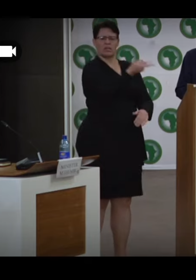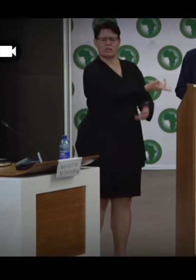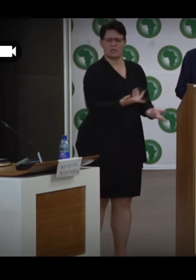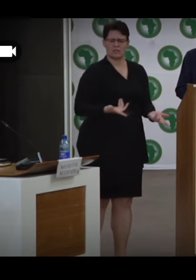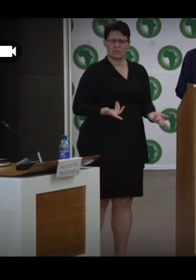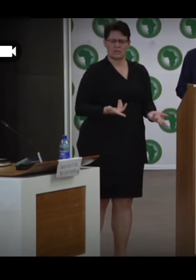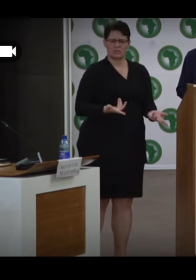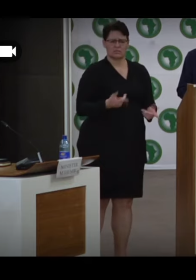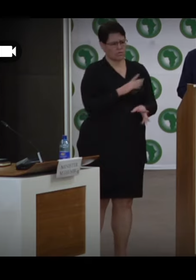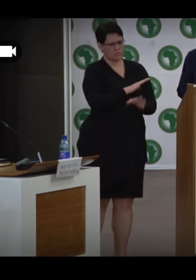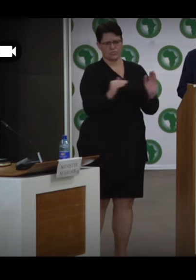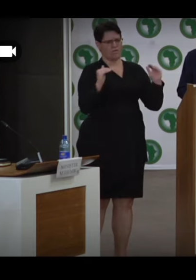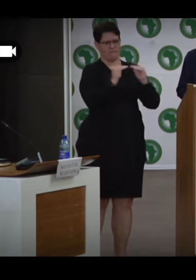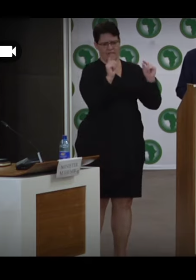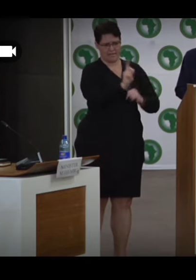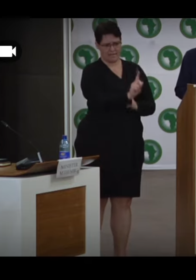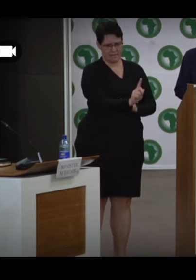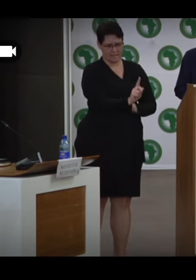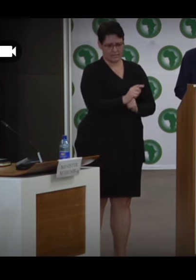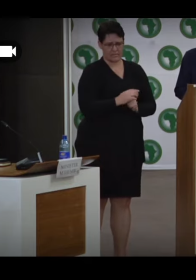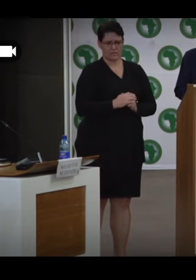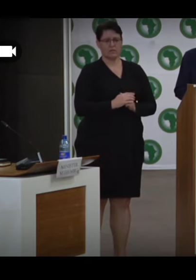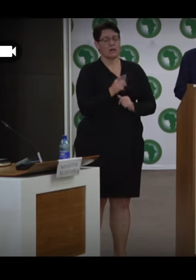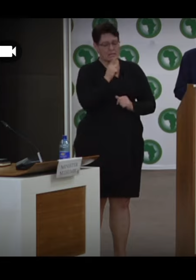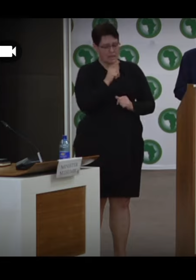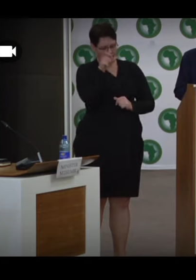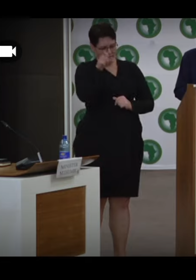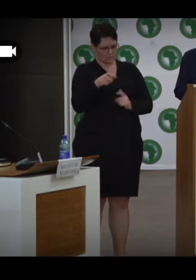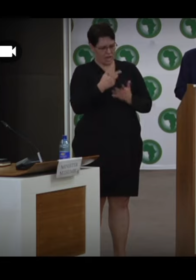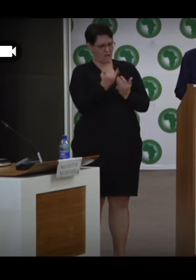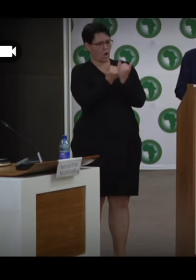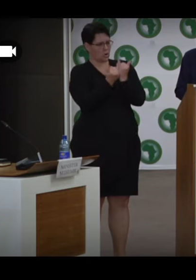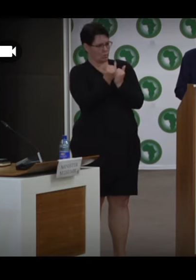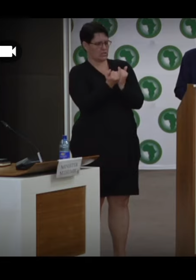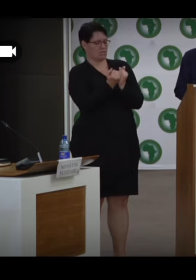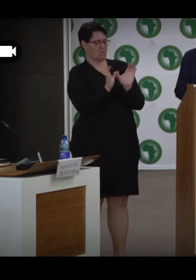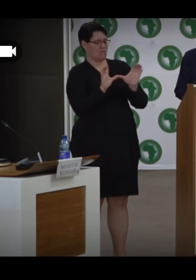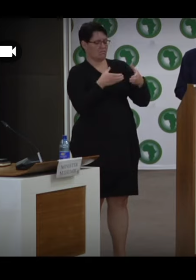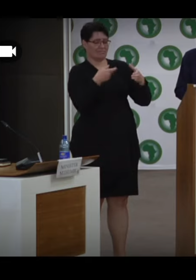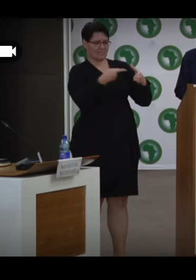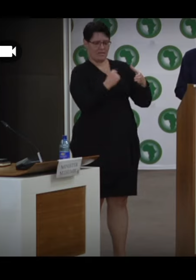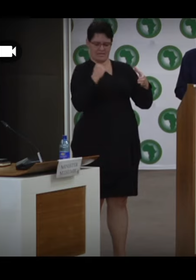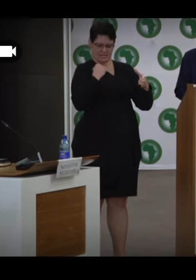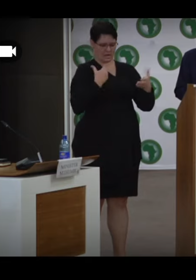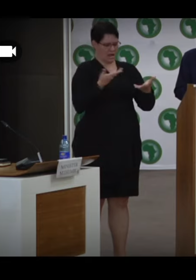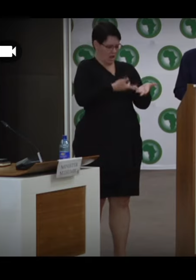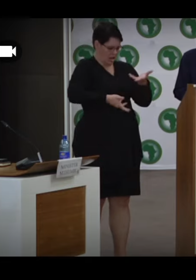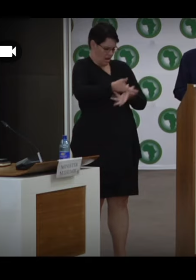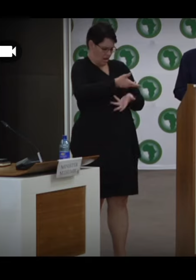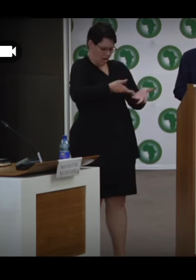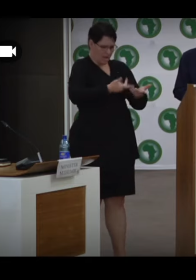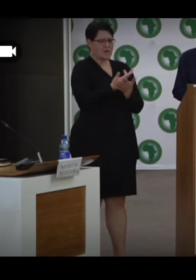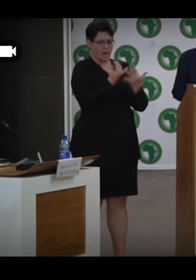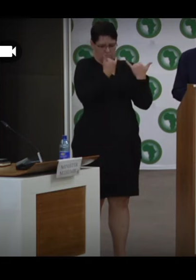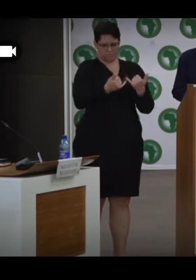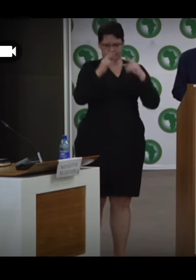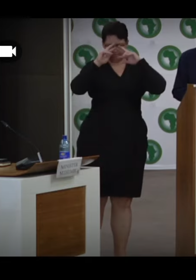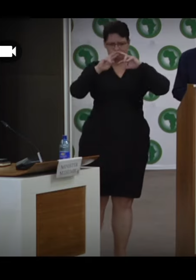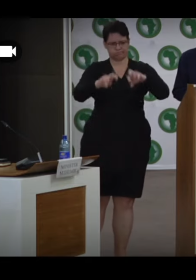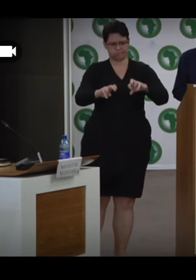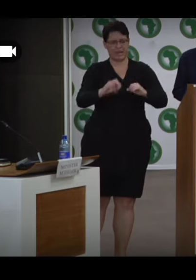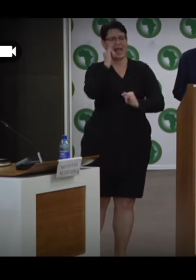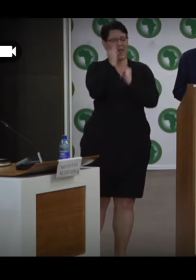prices unjustifiably. The Consumer and Competition Commission's met yesterday and are now